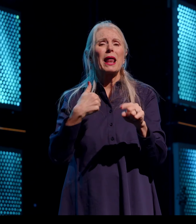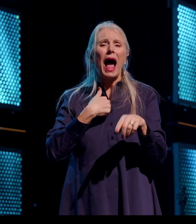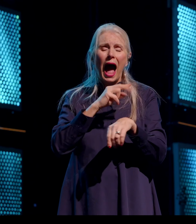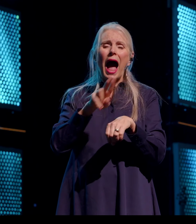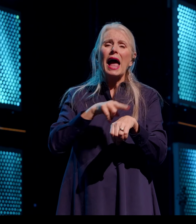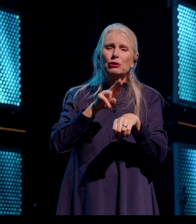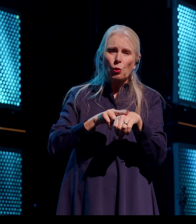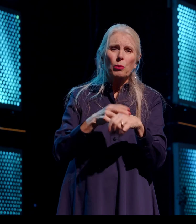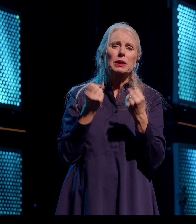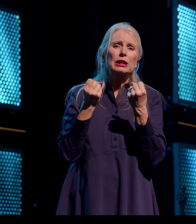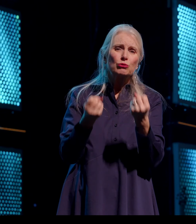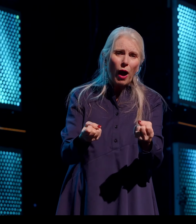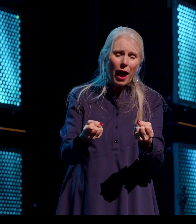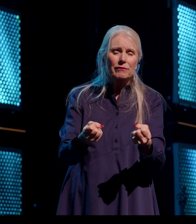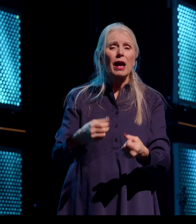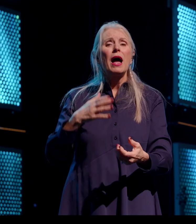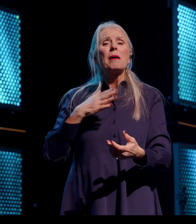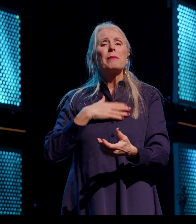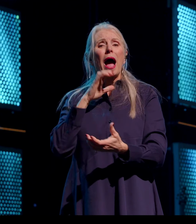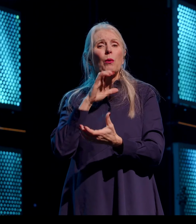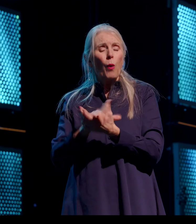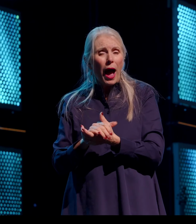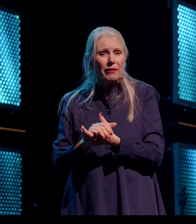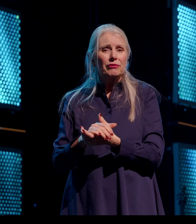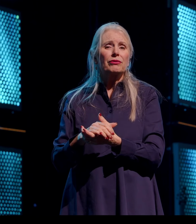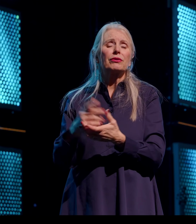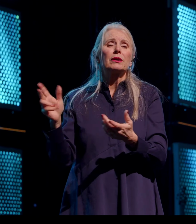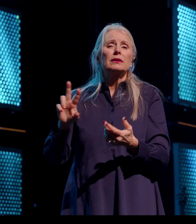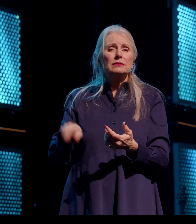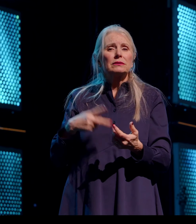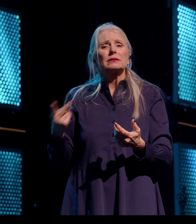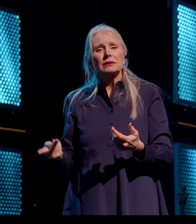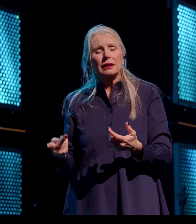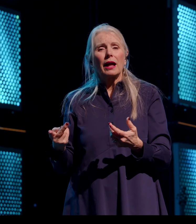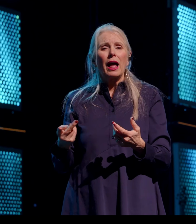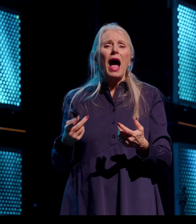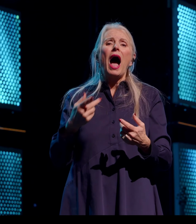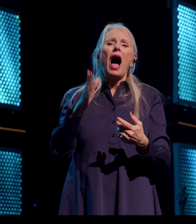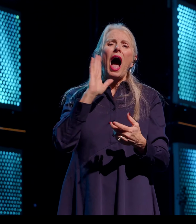So I'm not feeling good. Natalie drives. I can rephrase this tomorrow.